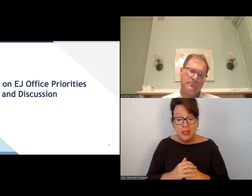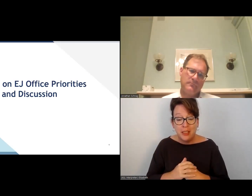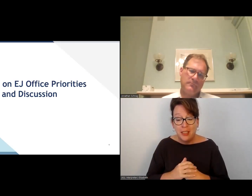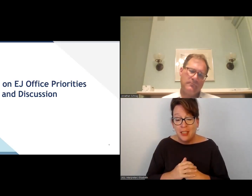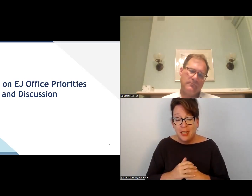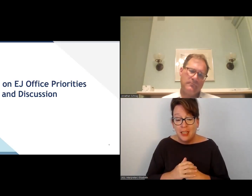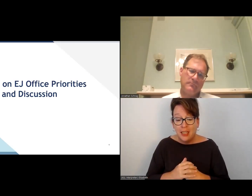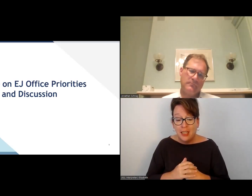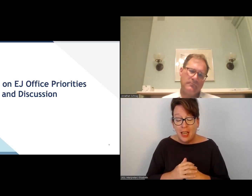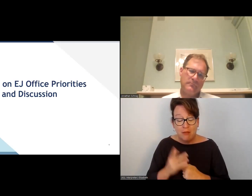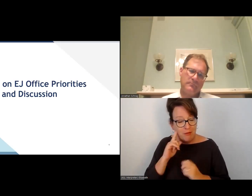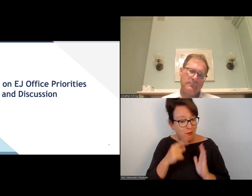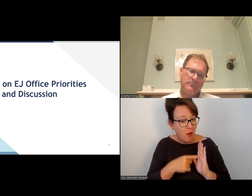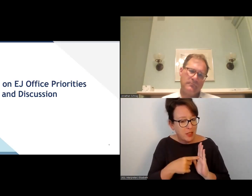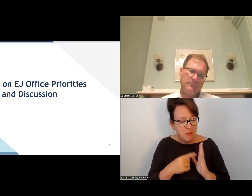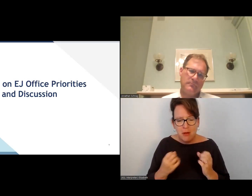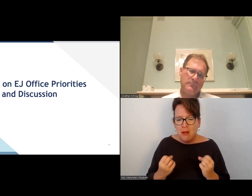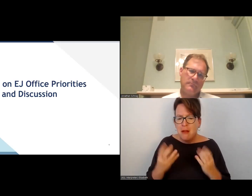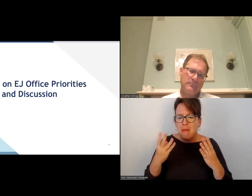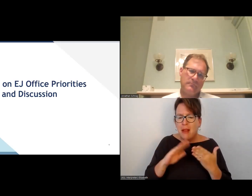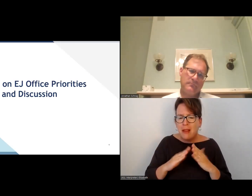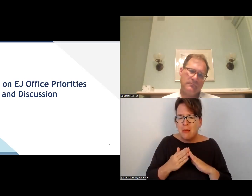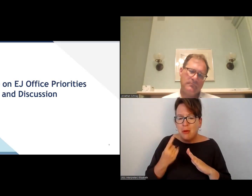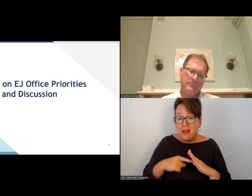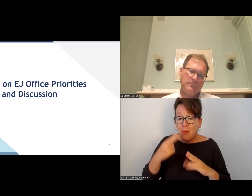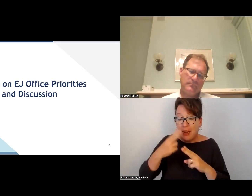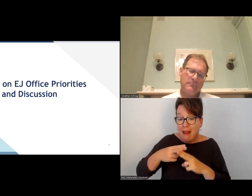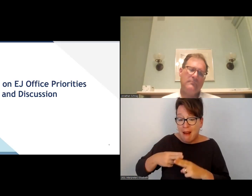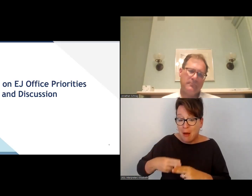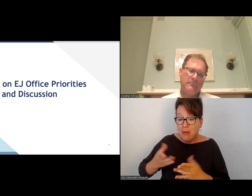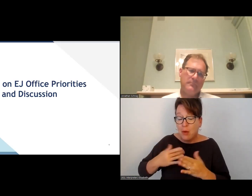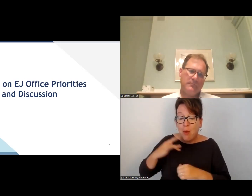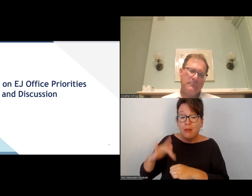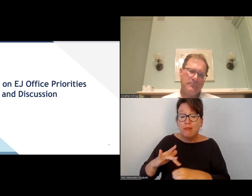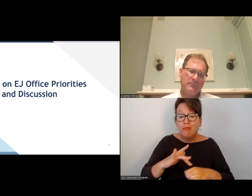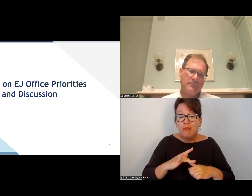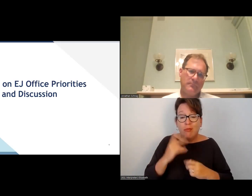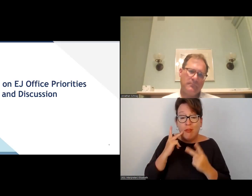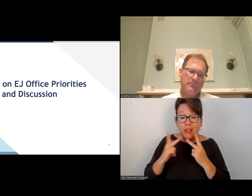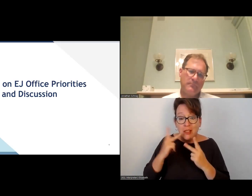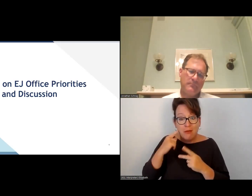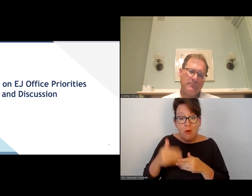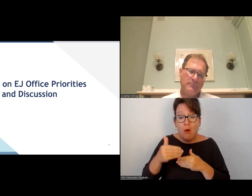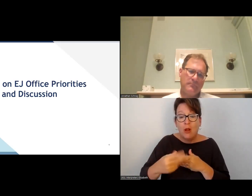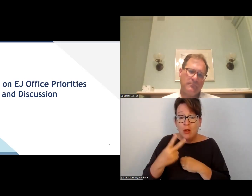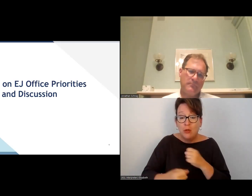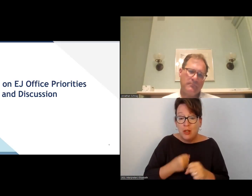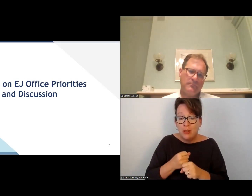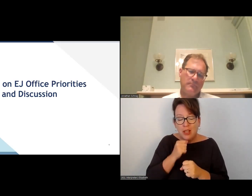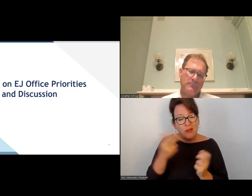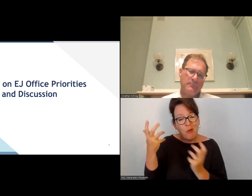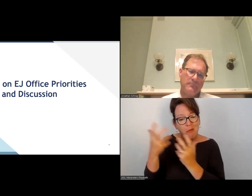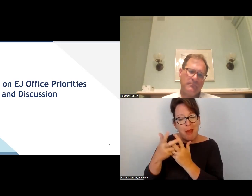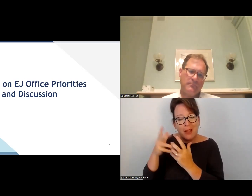even just as an example, a number of the communities that we listed out that we want to visit over the course of the next 2 years do not fall into those